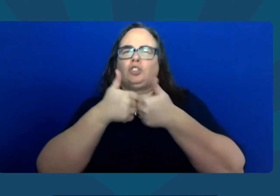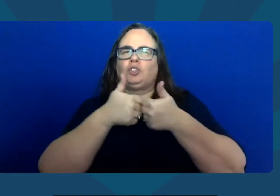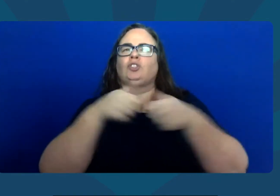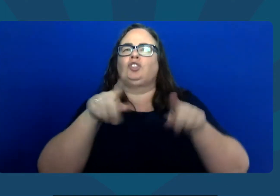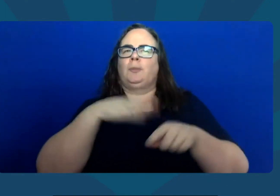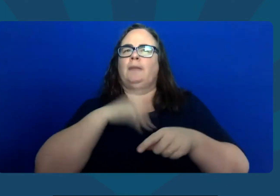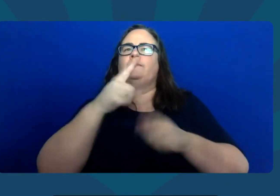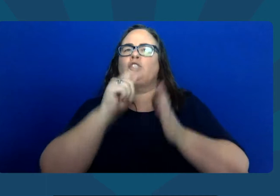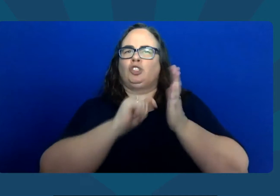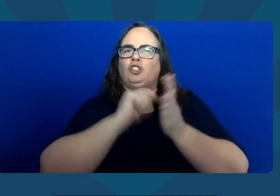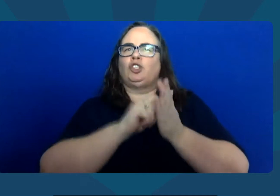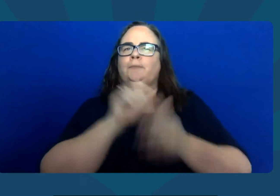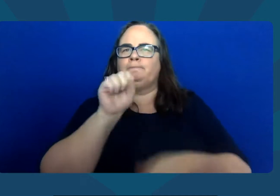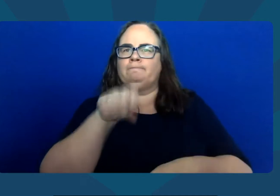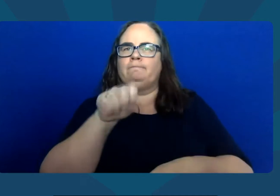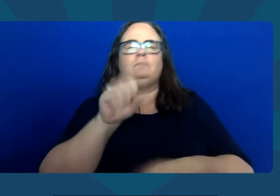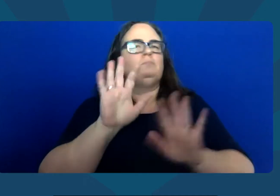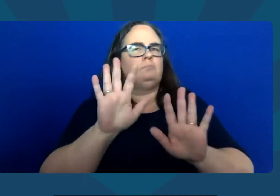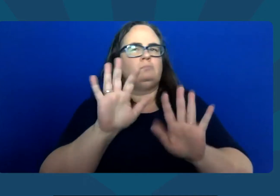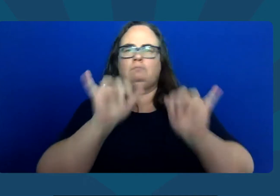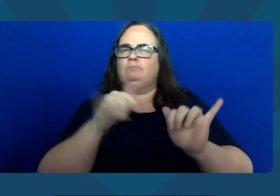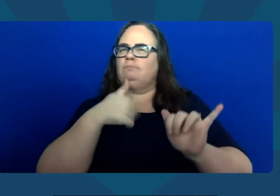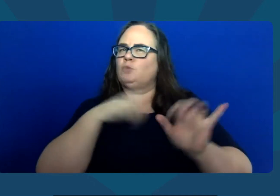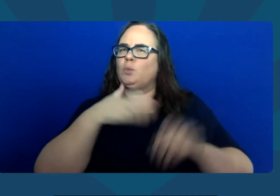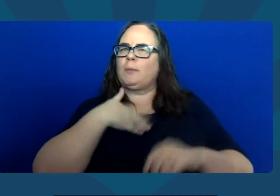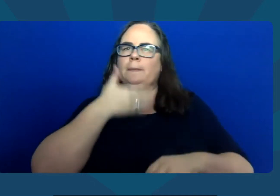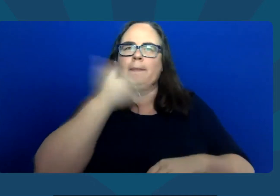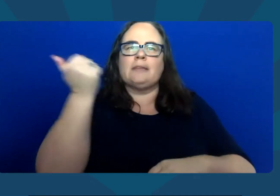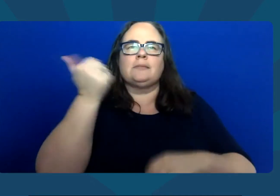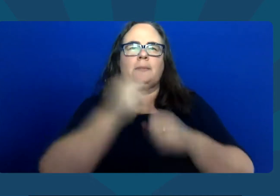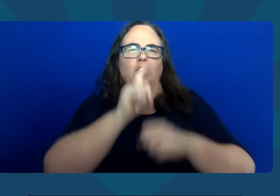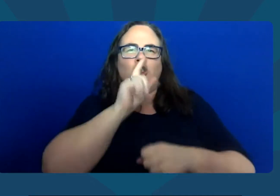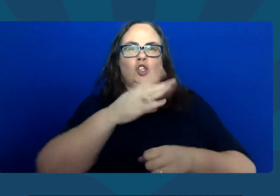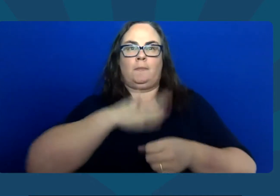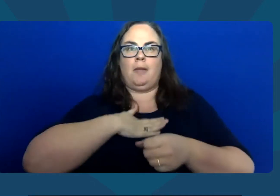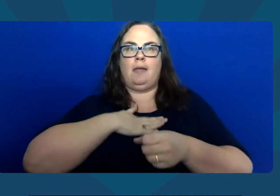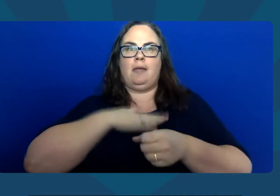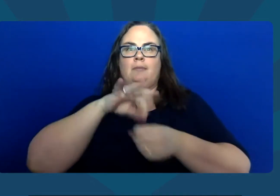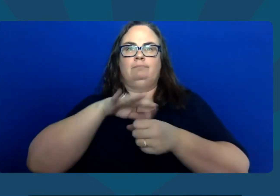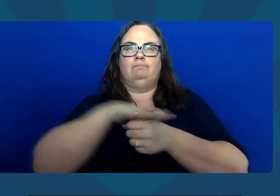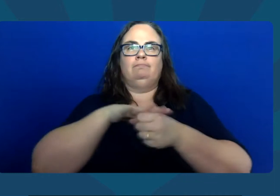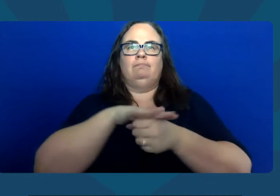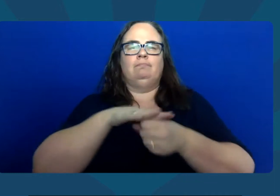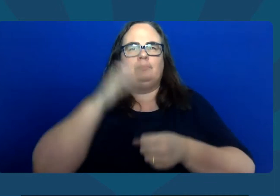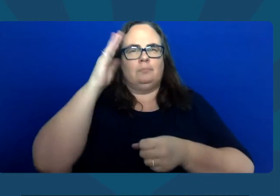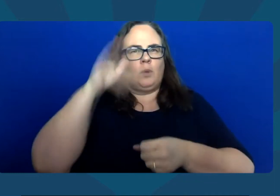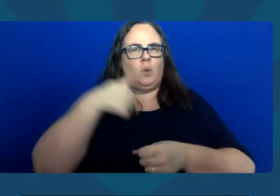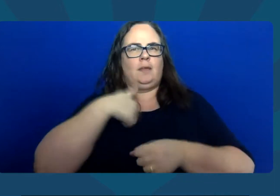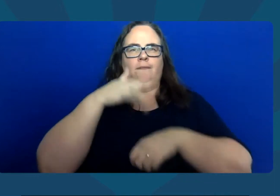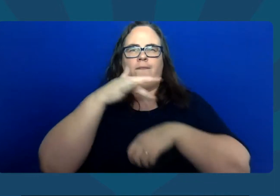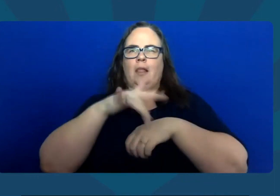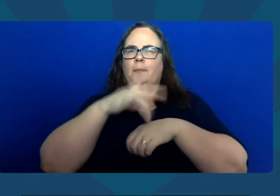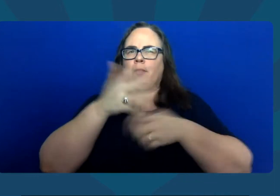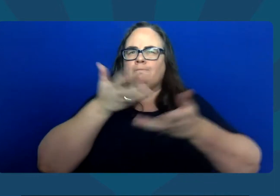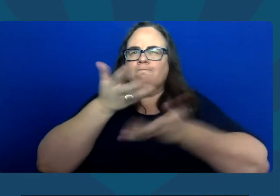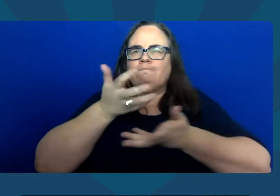many challenges during my first term in office, and I have done my best to make sure my